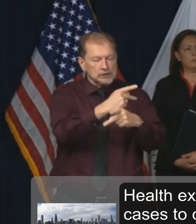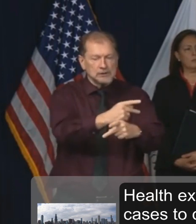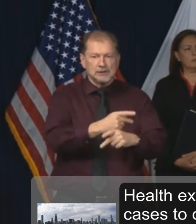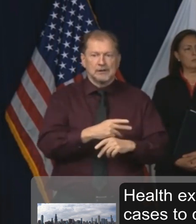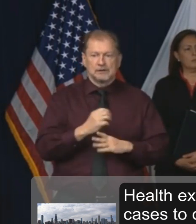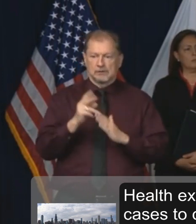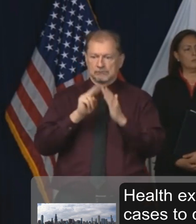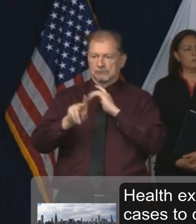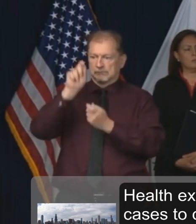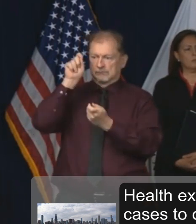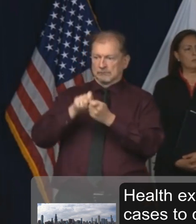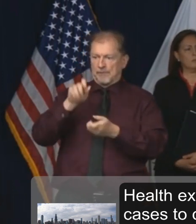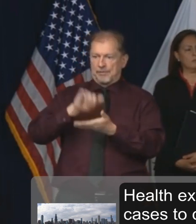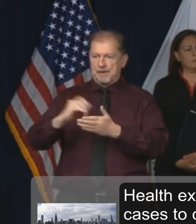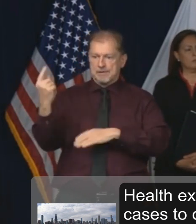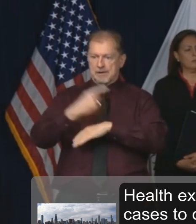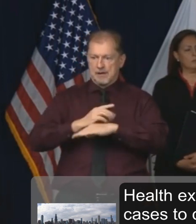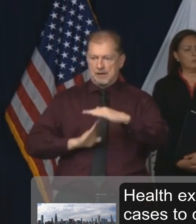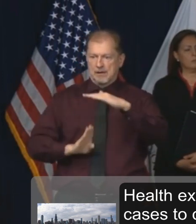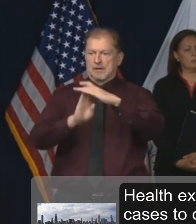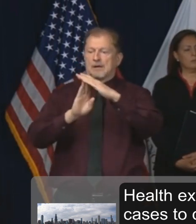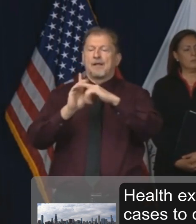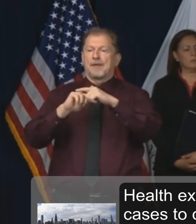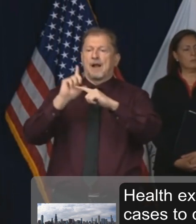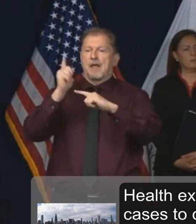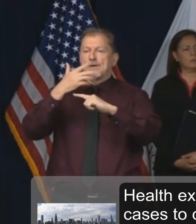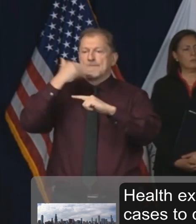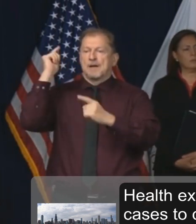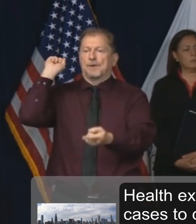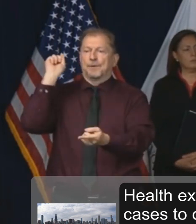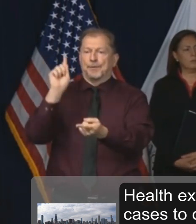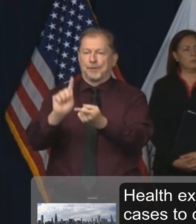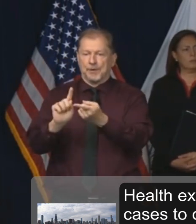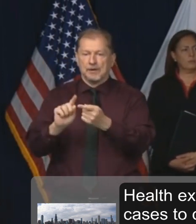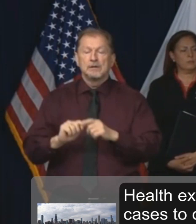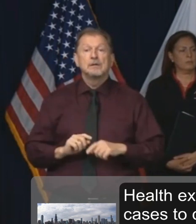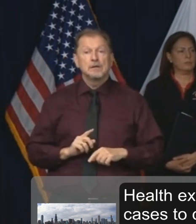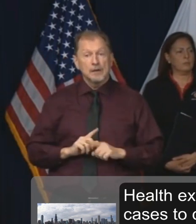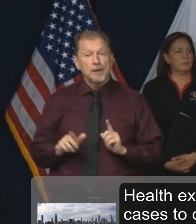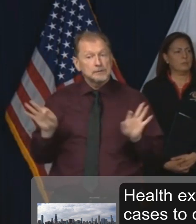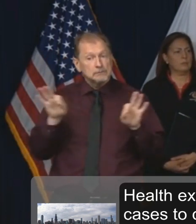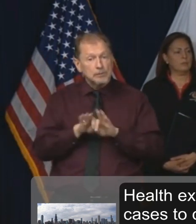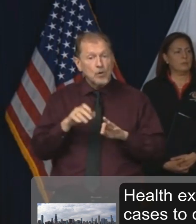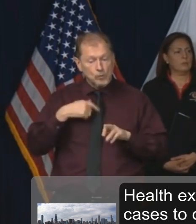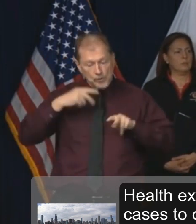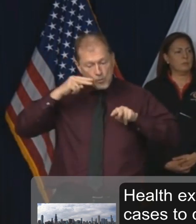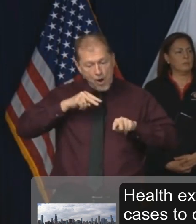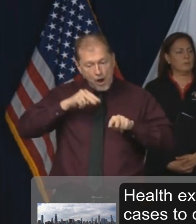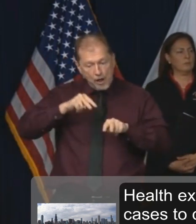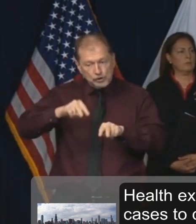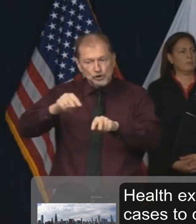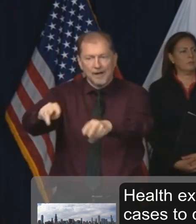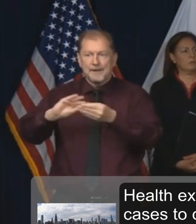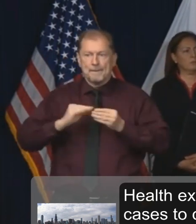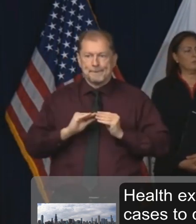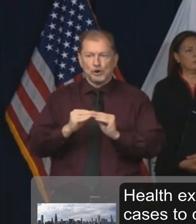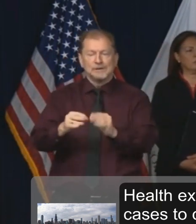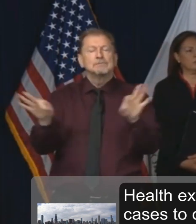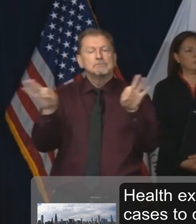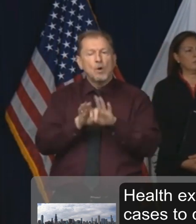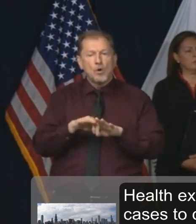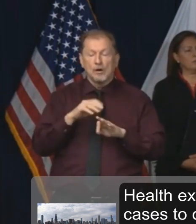I don't want to predict on a certain day that we're going to hit a peak. But I will say that it's very important for us to track this. And the reason it's important to track it is,